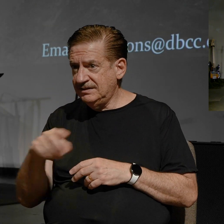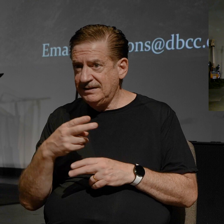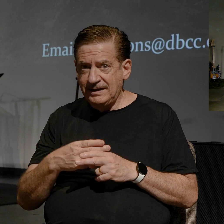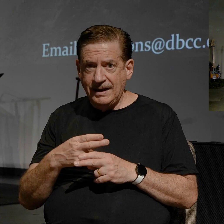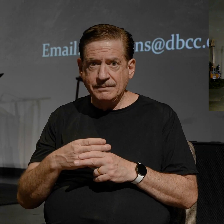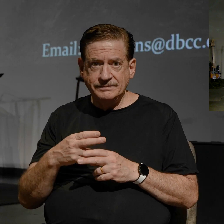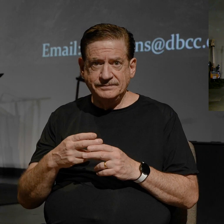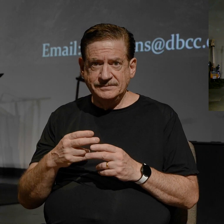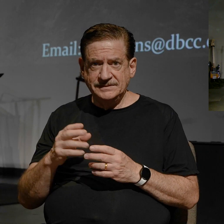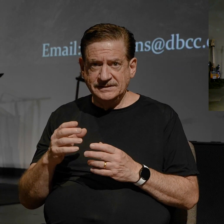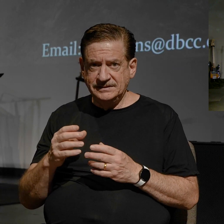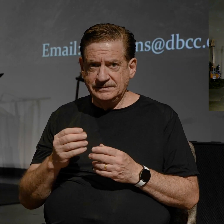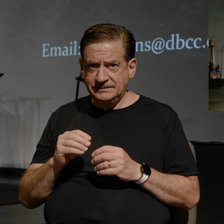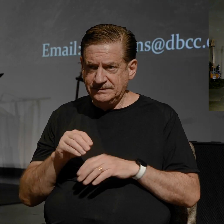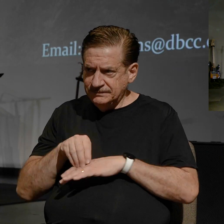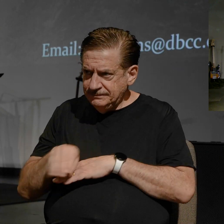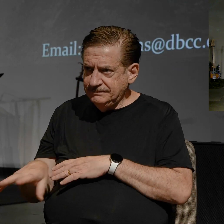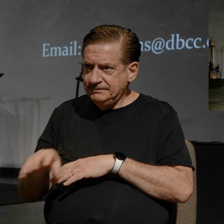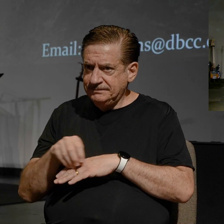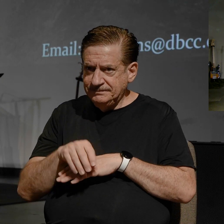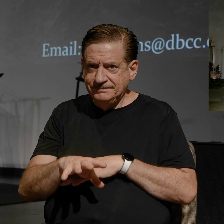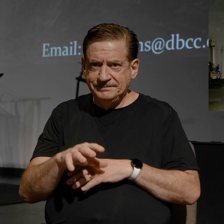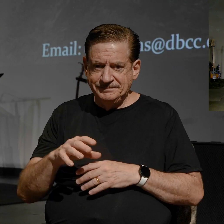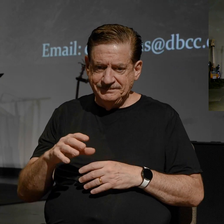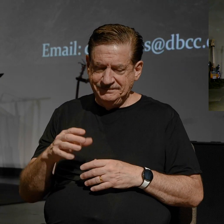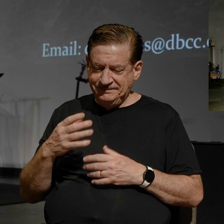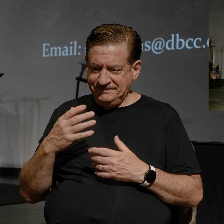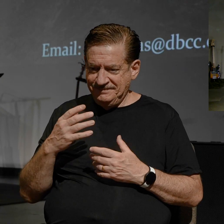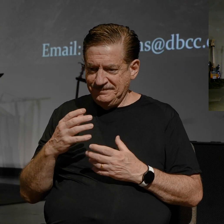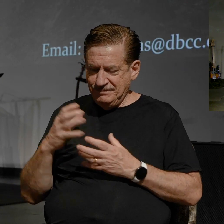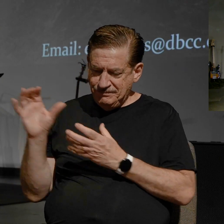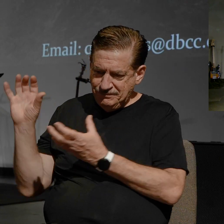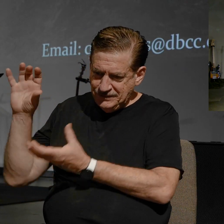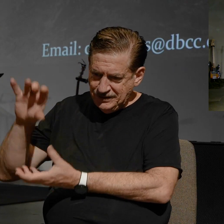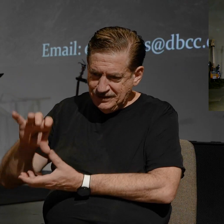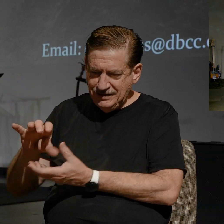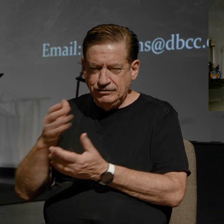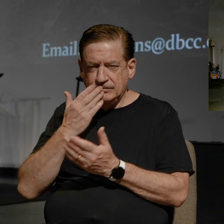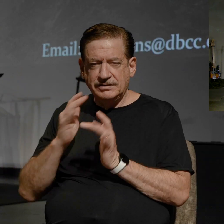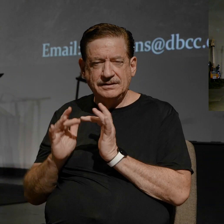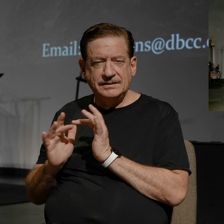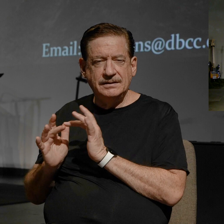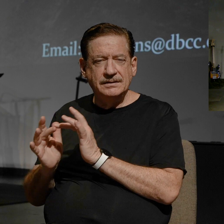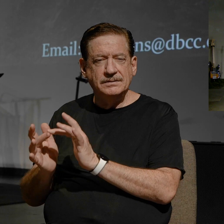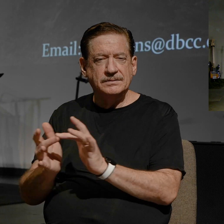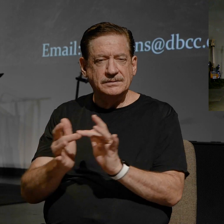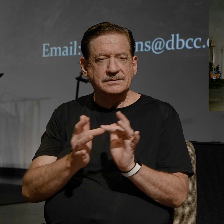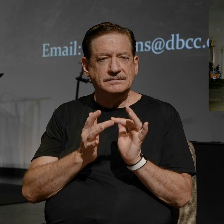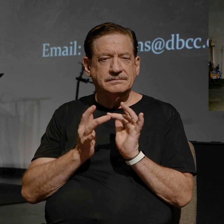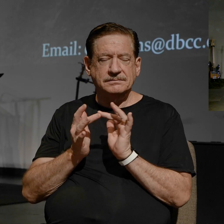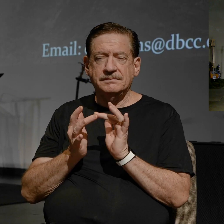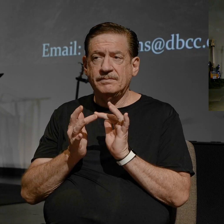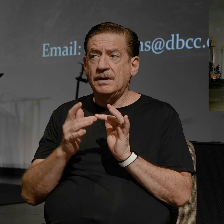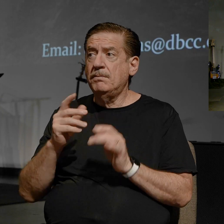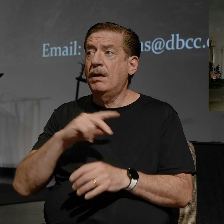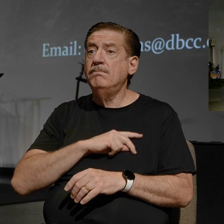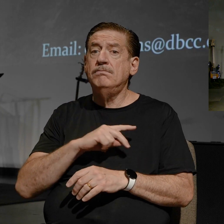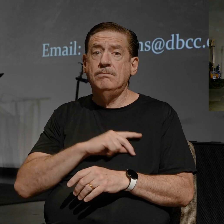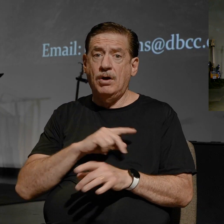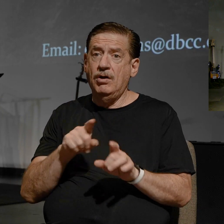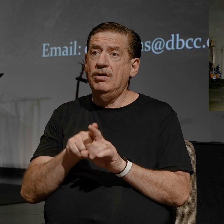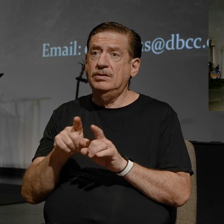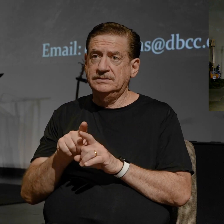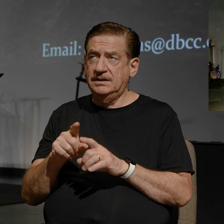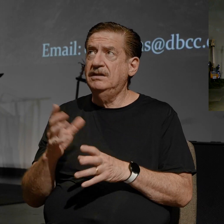by name. Paul is very well networked when he comes to pouring into others. But Paul was also on the receiving end of